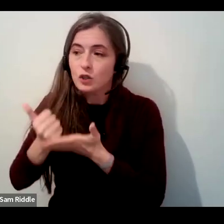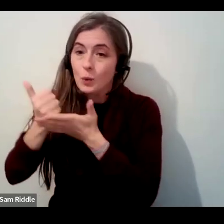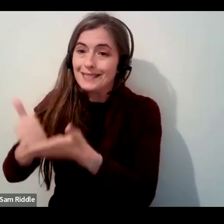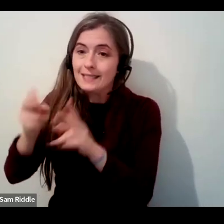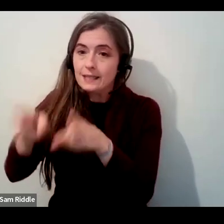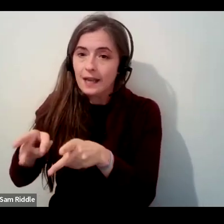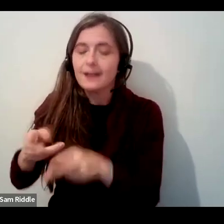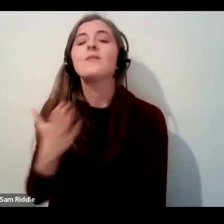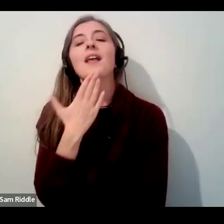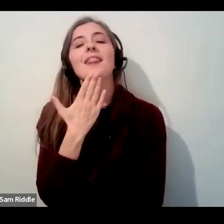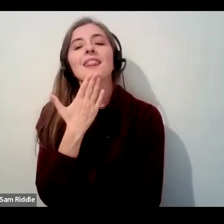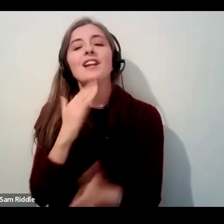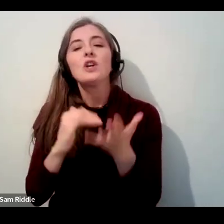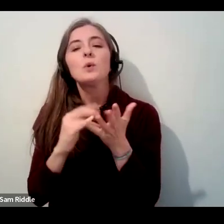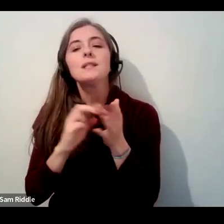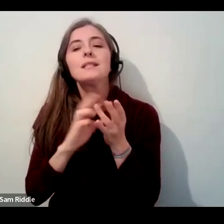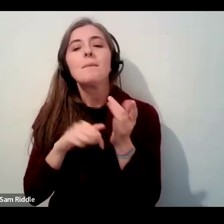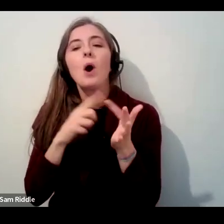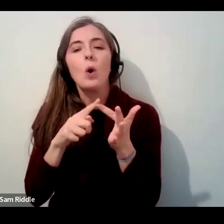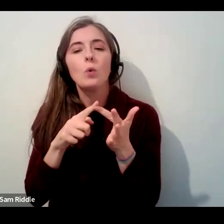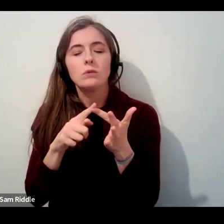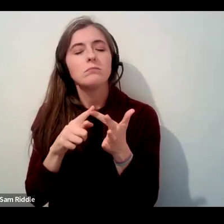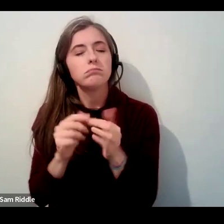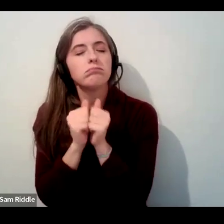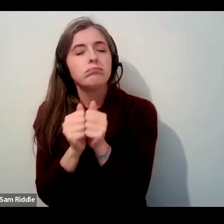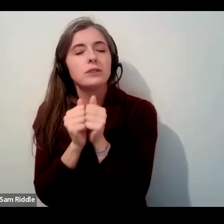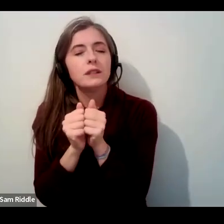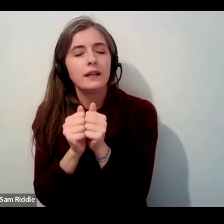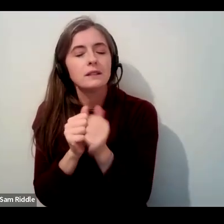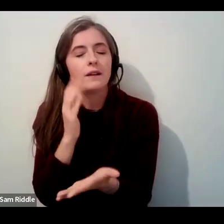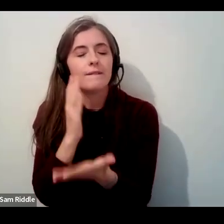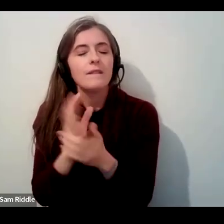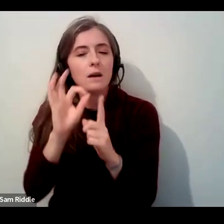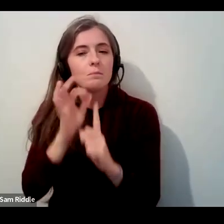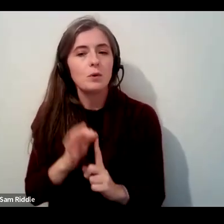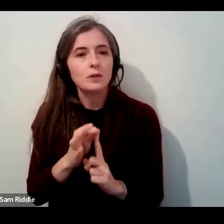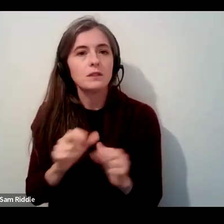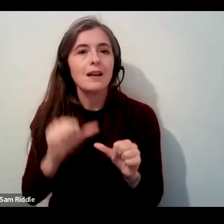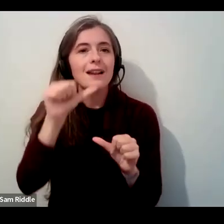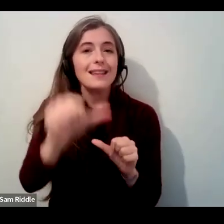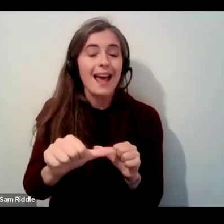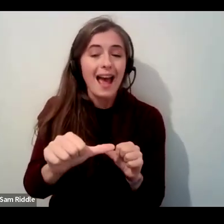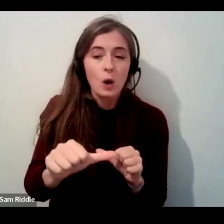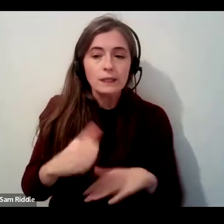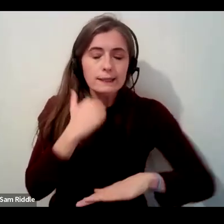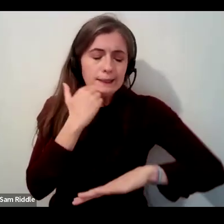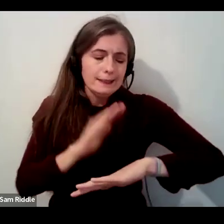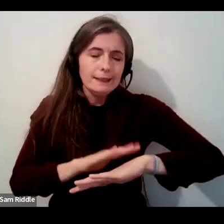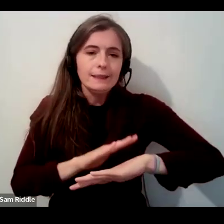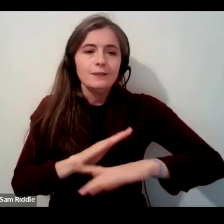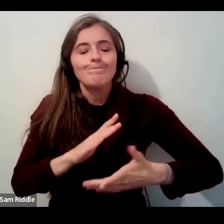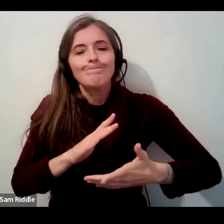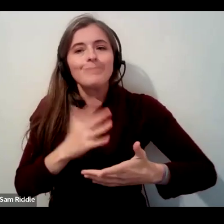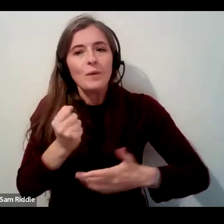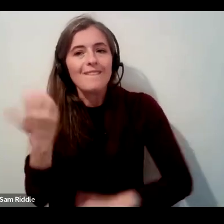Strategically. Right, thanks, Simone. Appreciate that and very valid points. So thank you. I'm going to ask people now, I'm afraid.